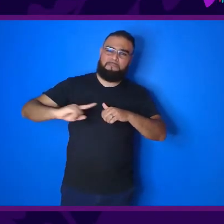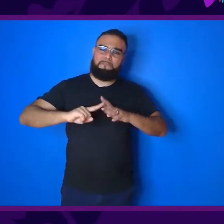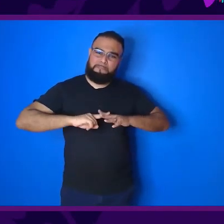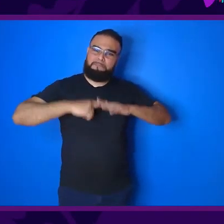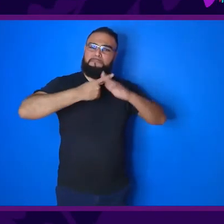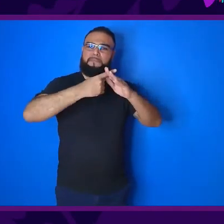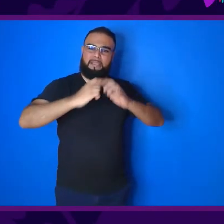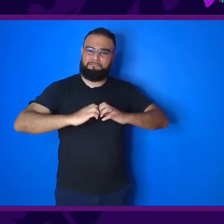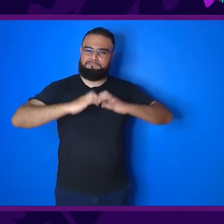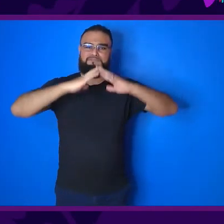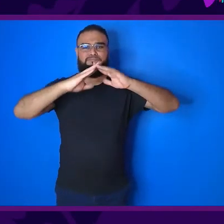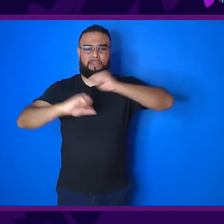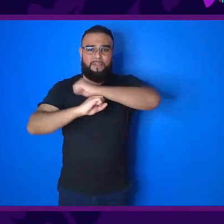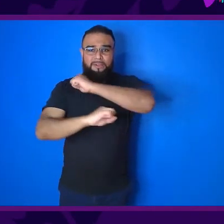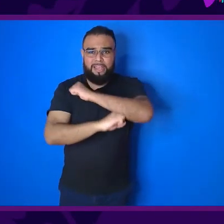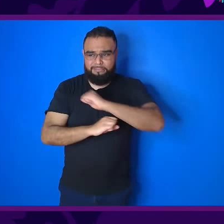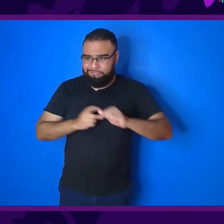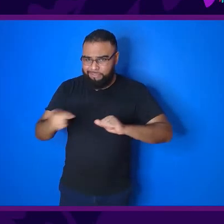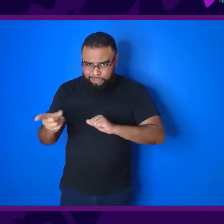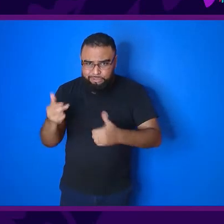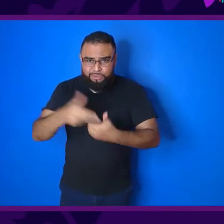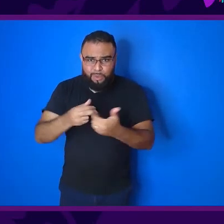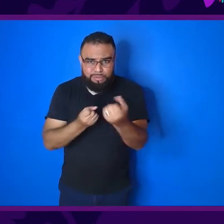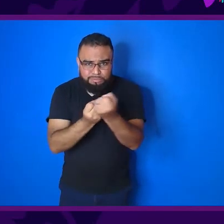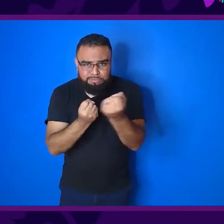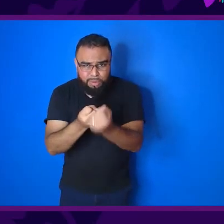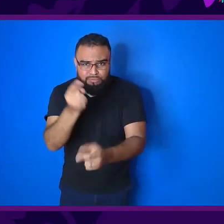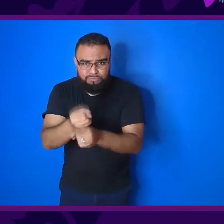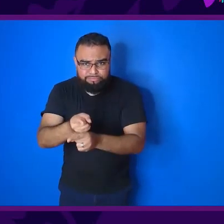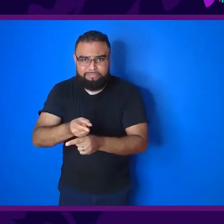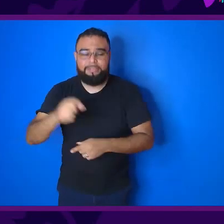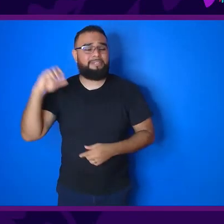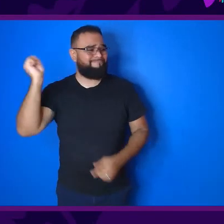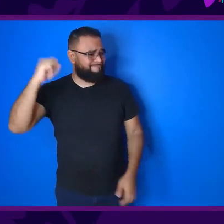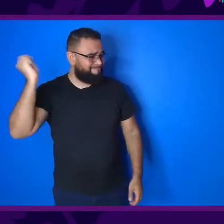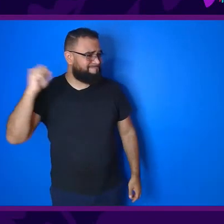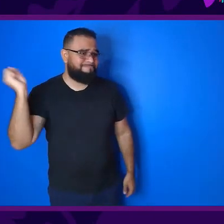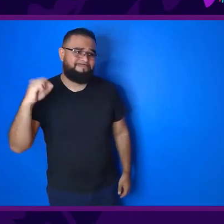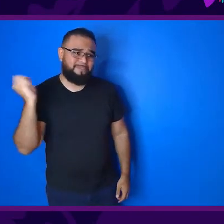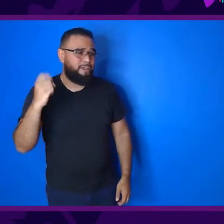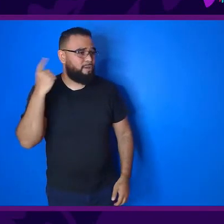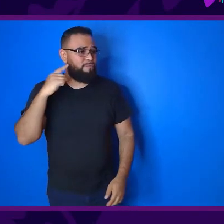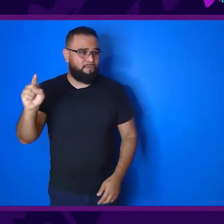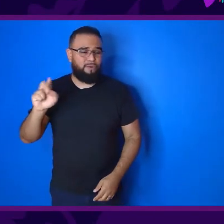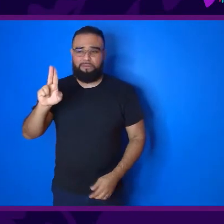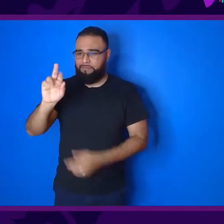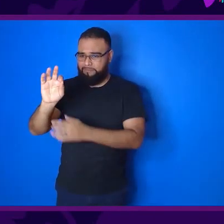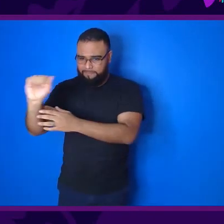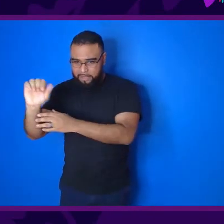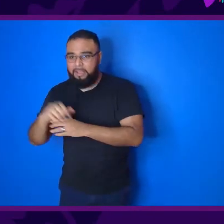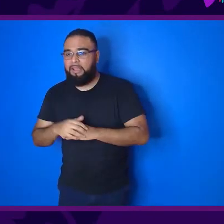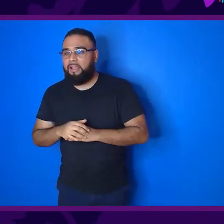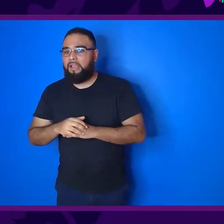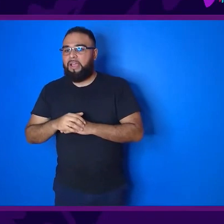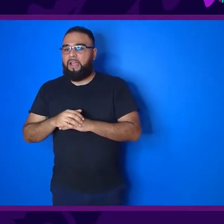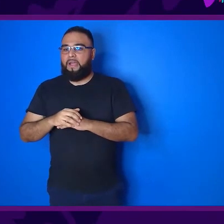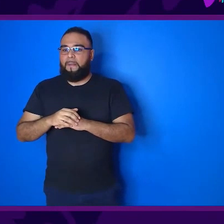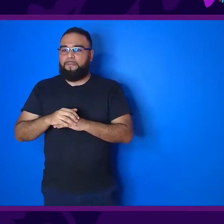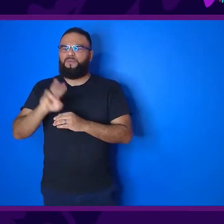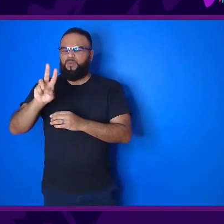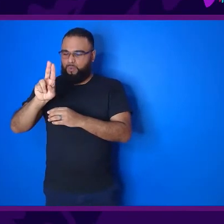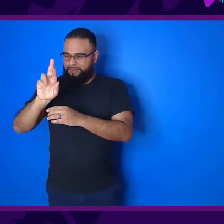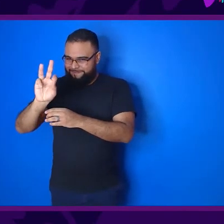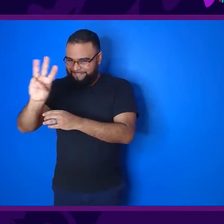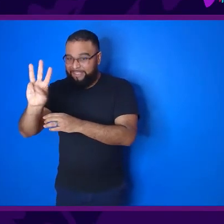Absolutely, yeah. And of course, she was also a big supporter of the United Farm Workers. And I remember once when we were negotiating with this big lettuce company, which was